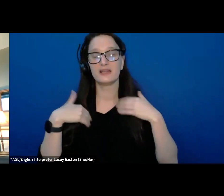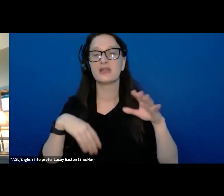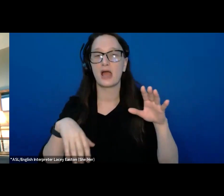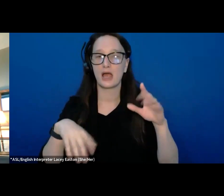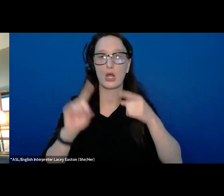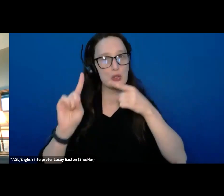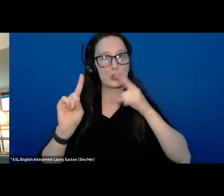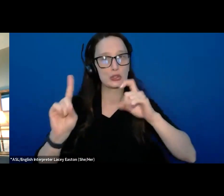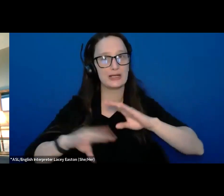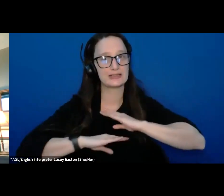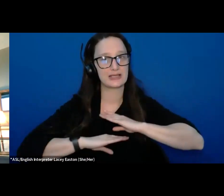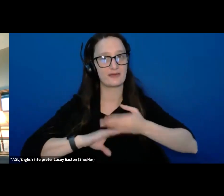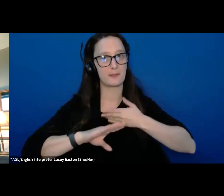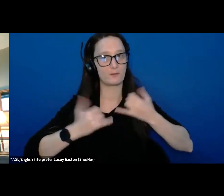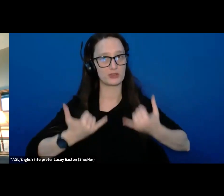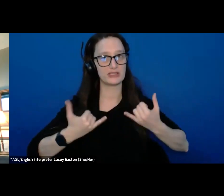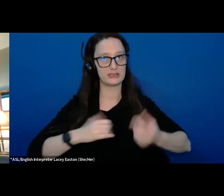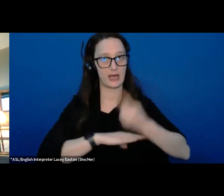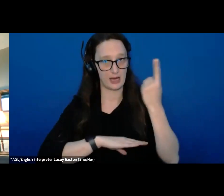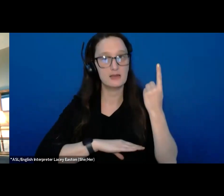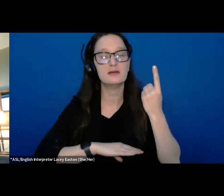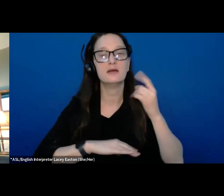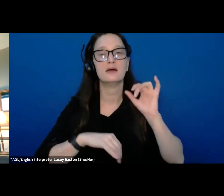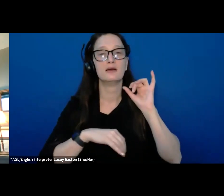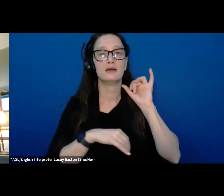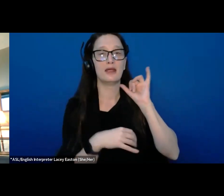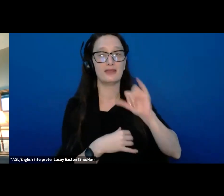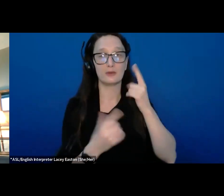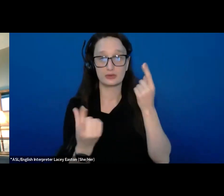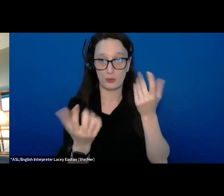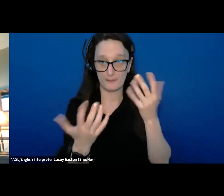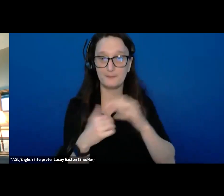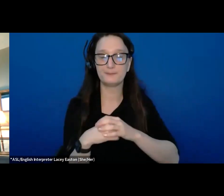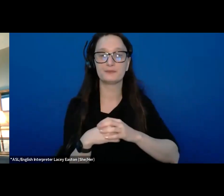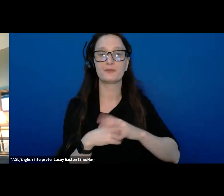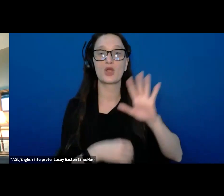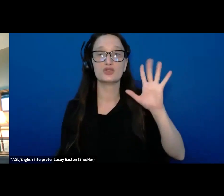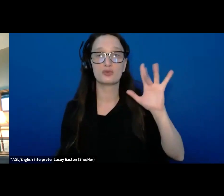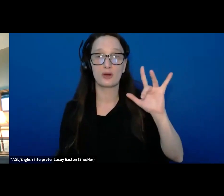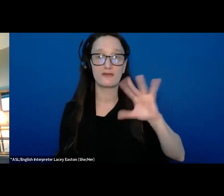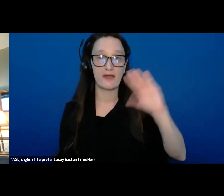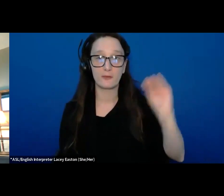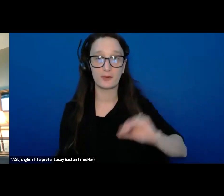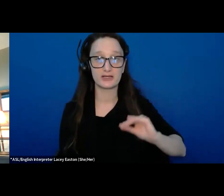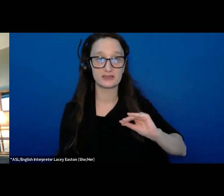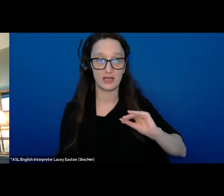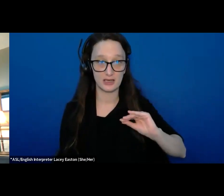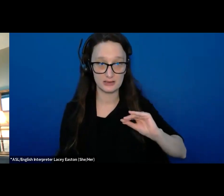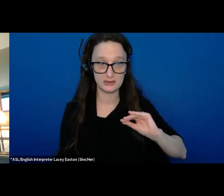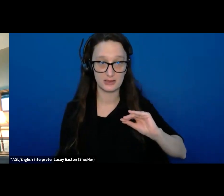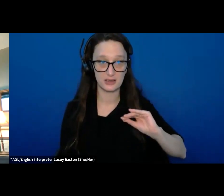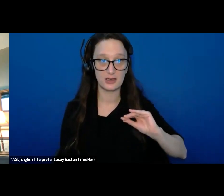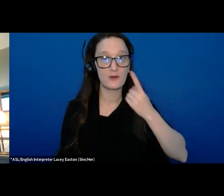meet by today, and that was to have 25% of all of our site